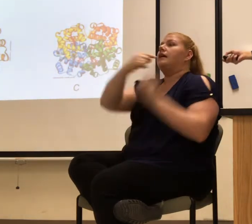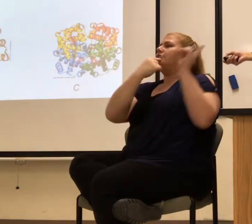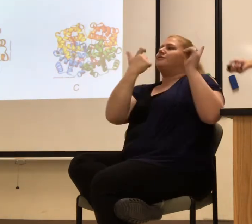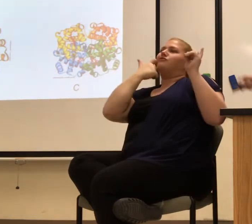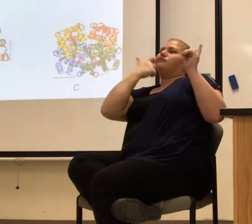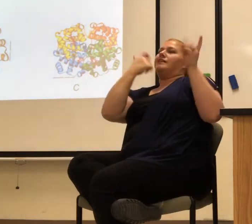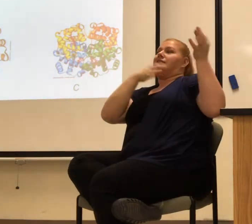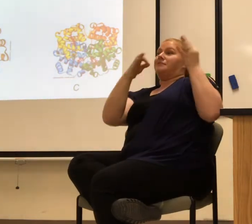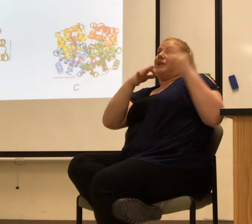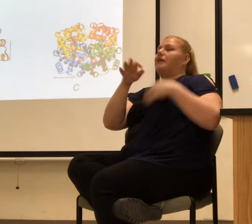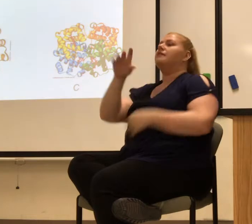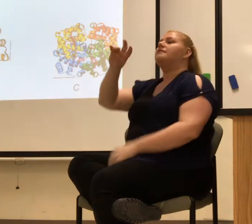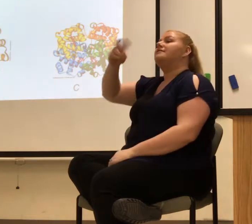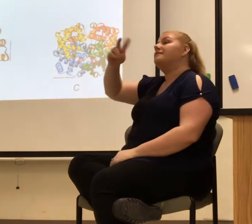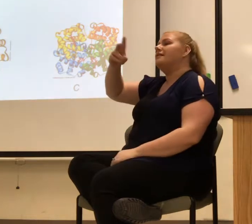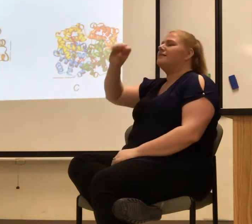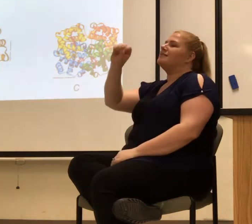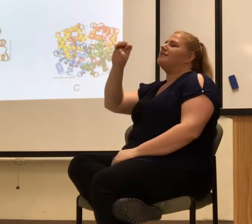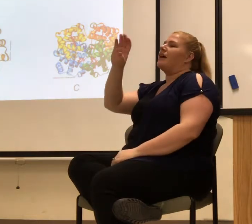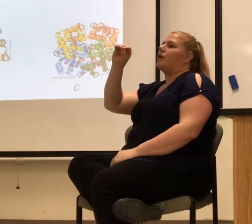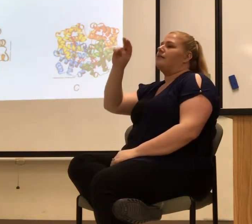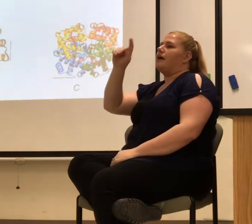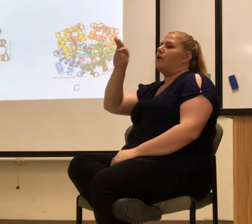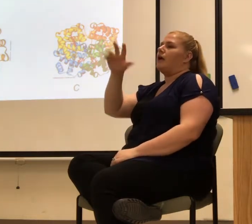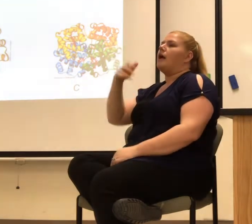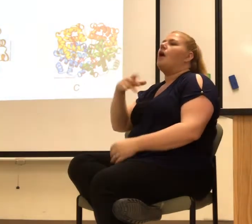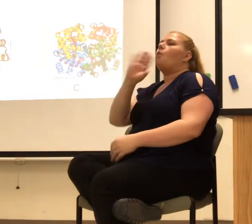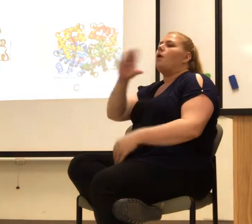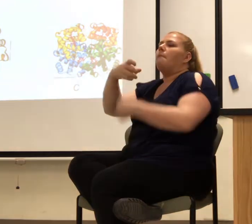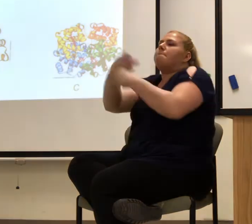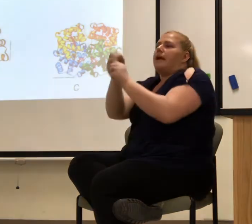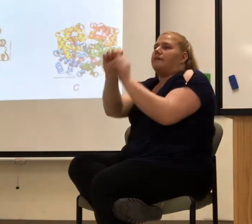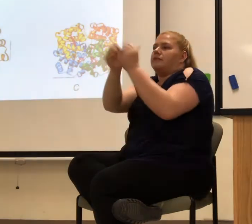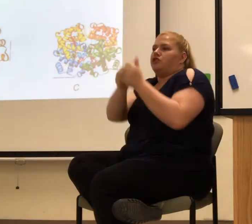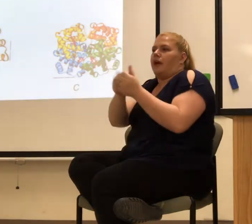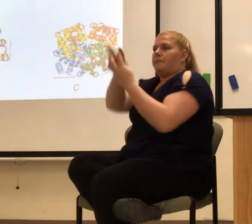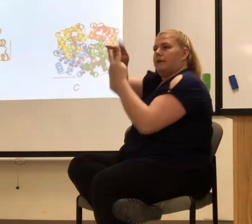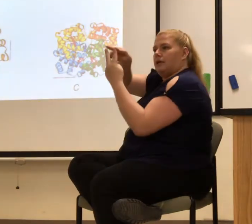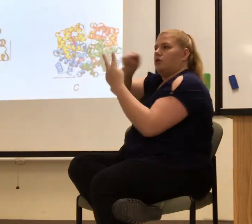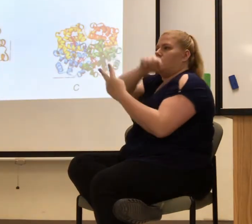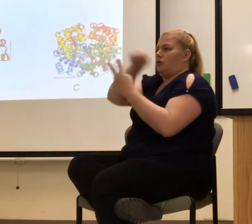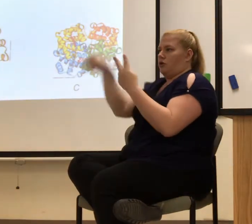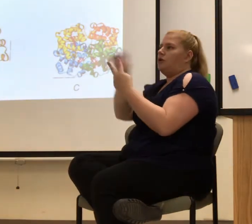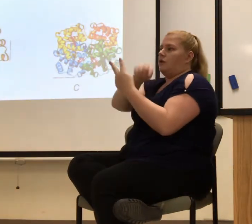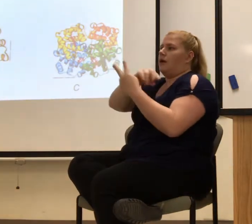helix, so it qualifies as secondary. Okay? I see.